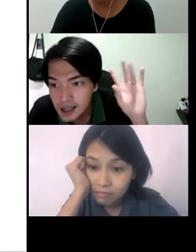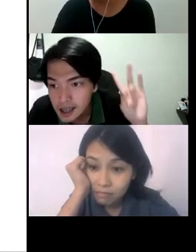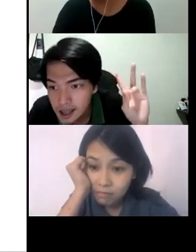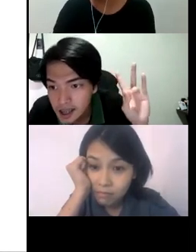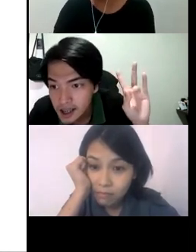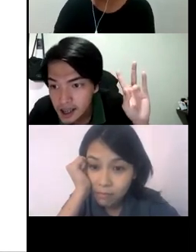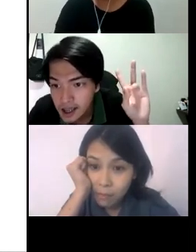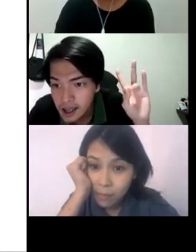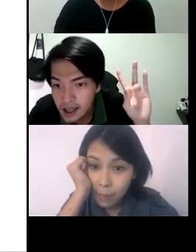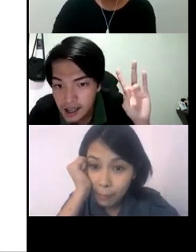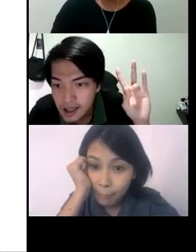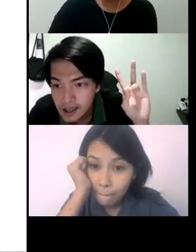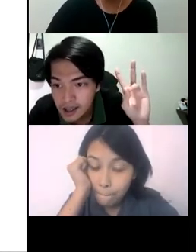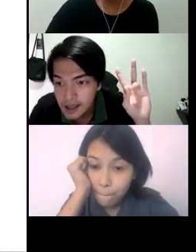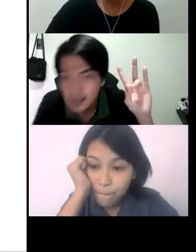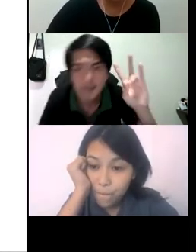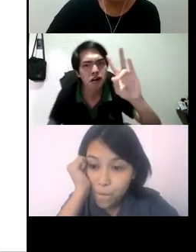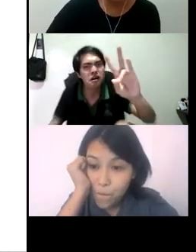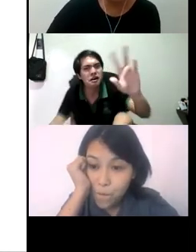goes before the 7.